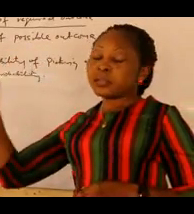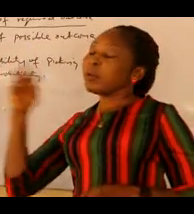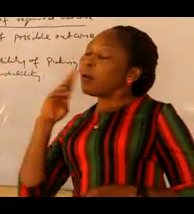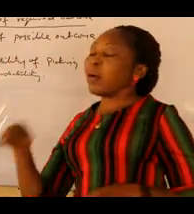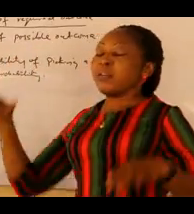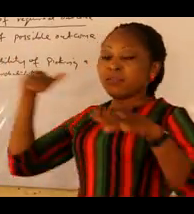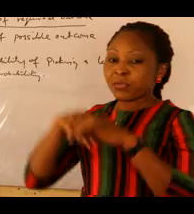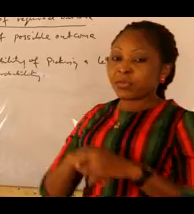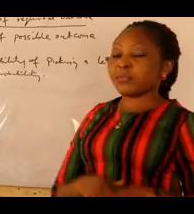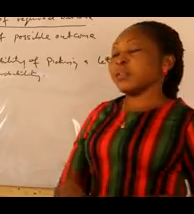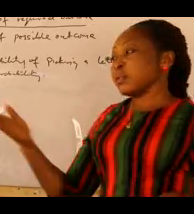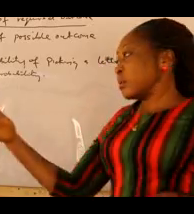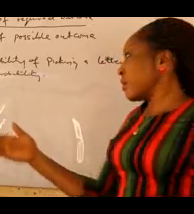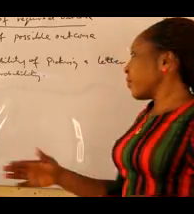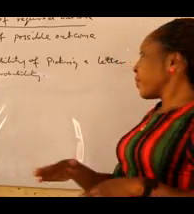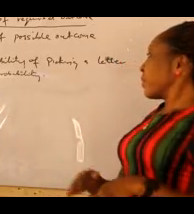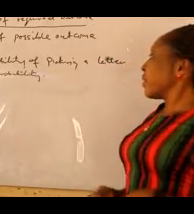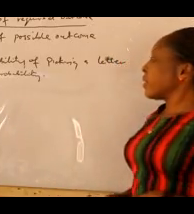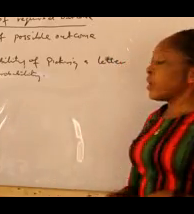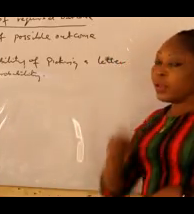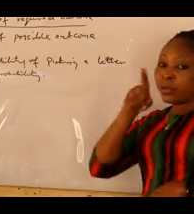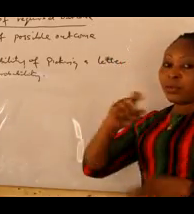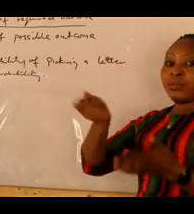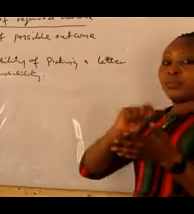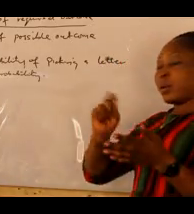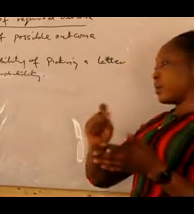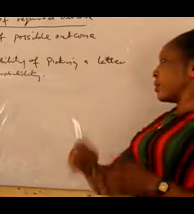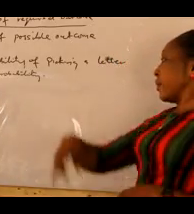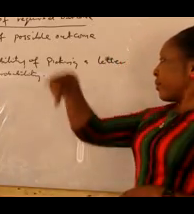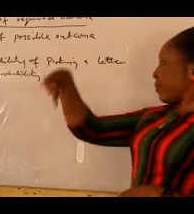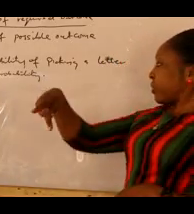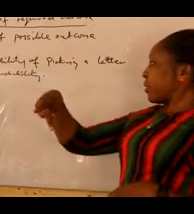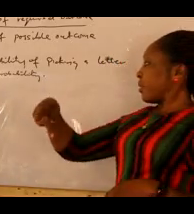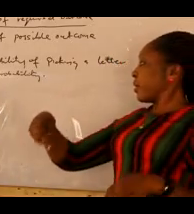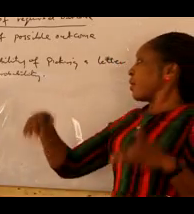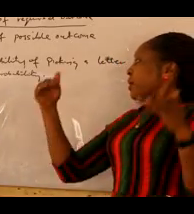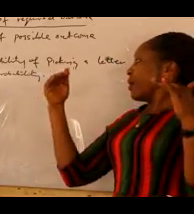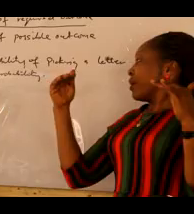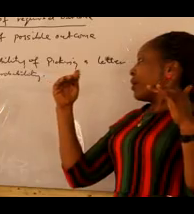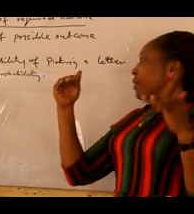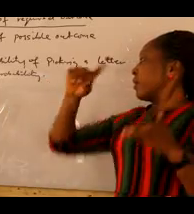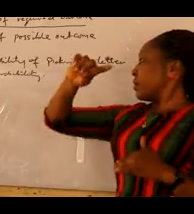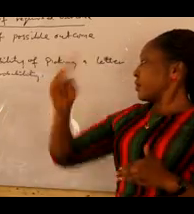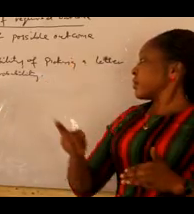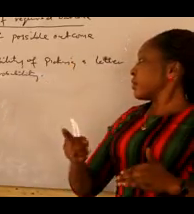it? You just say probability P, that probability of picking